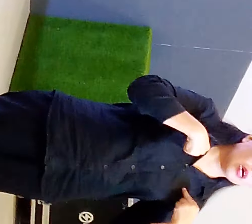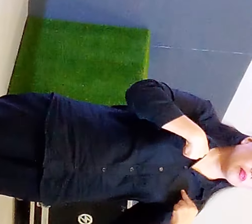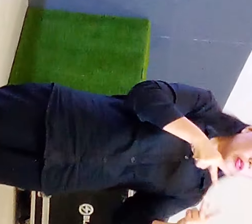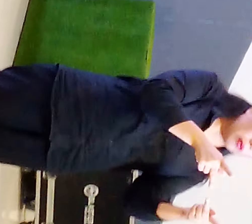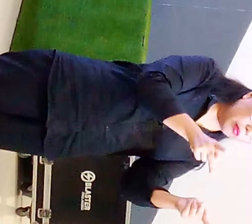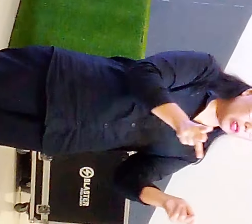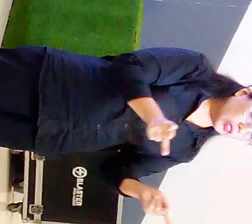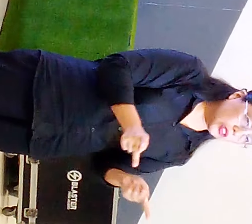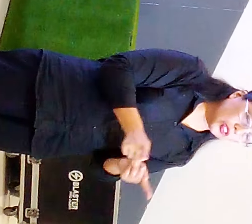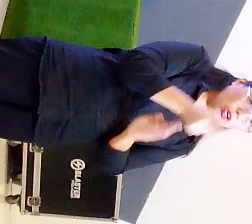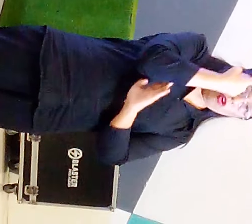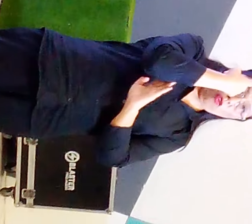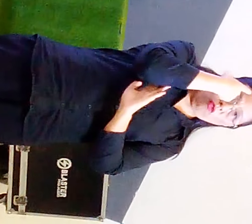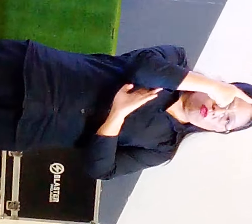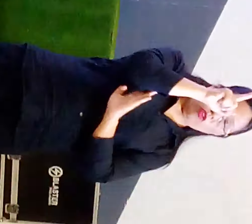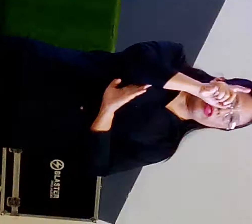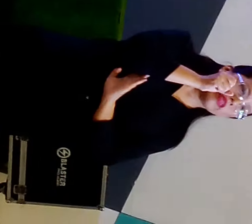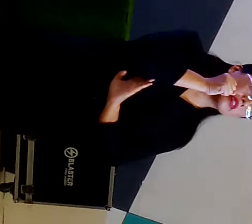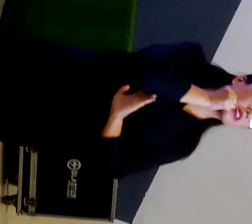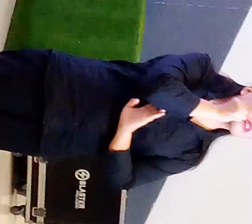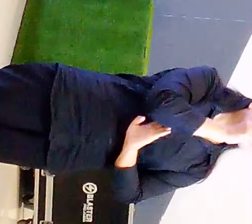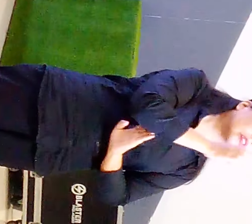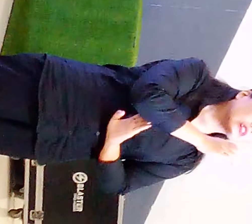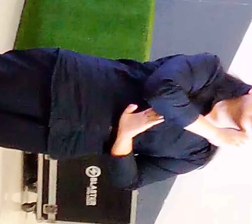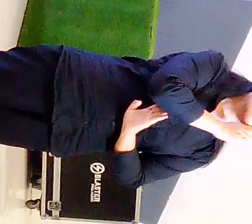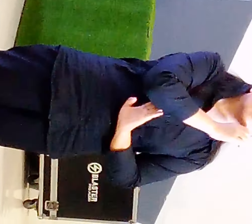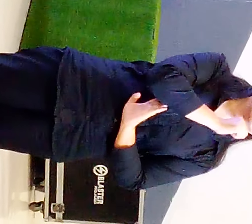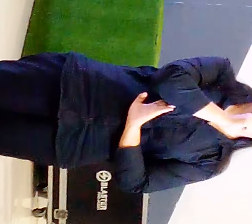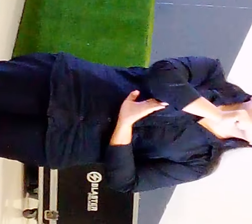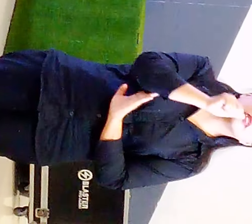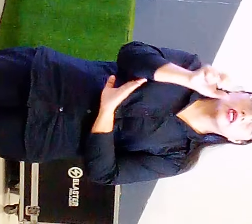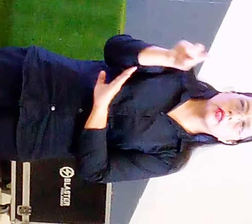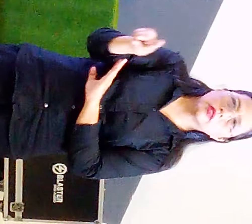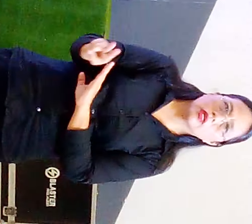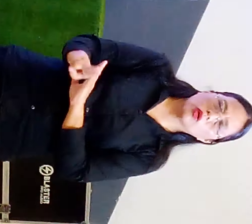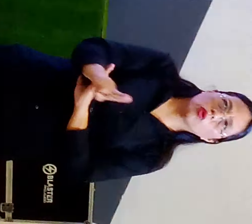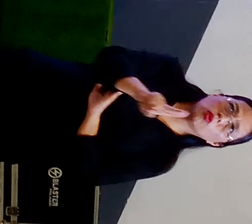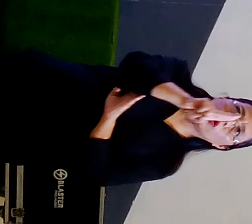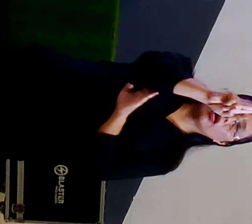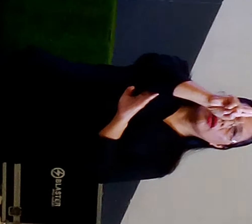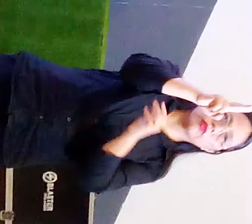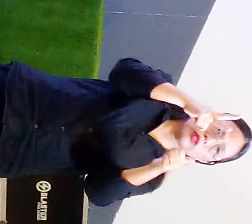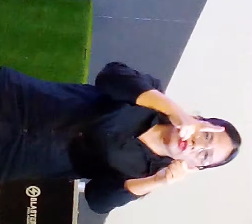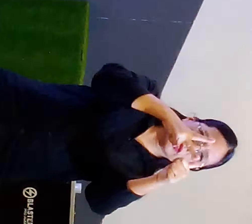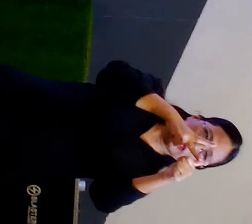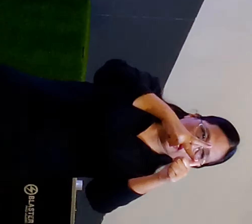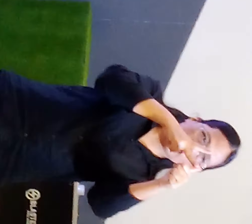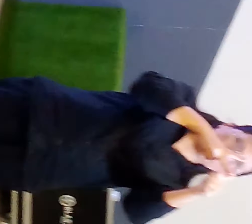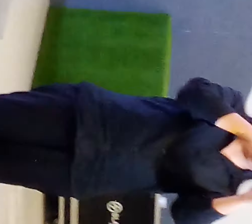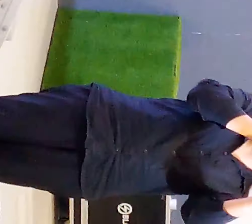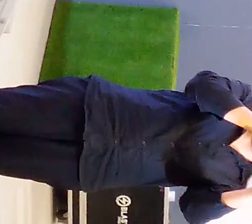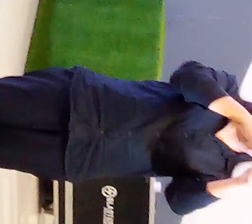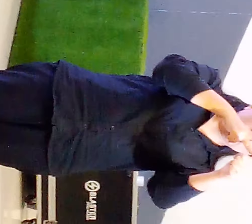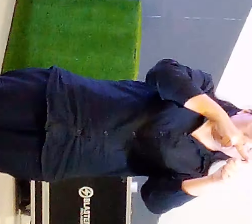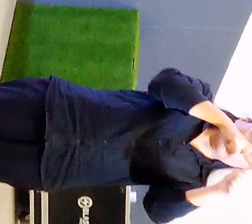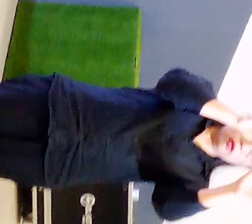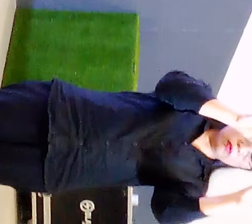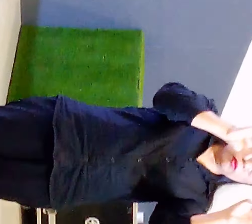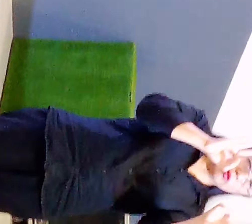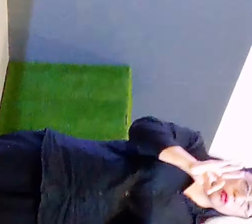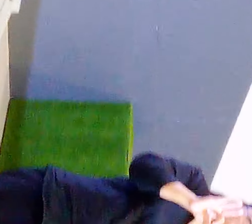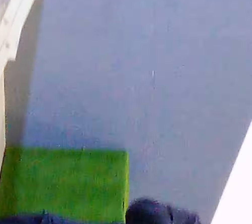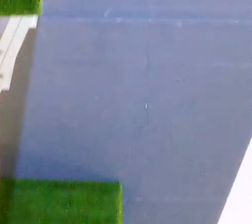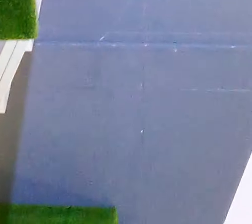dito nga para ragid sa inyo, ha. Dili na mo musaka for second floor, lara mo sa first floor, duol mo sa